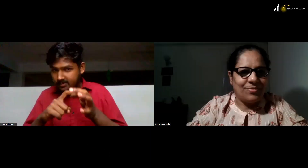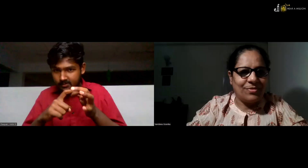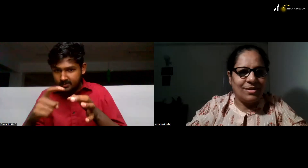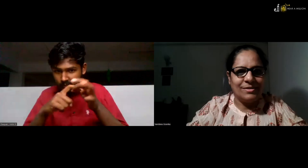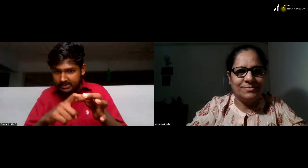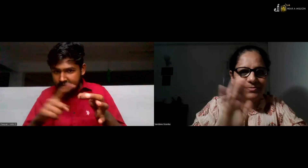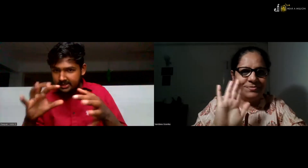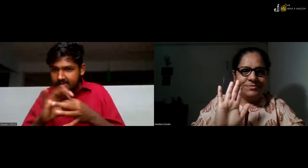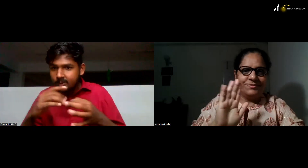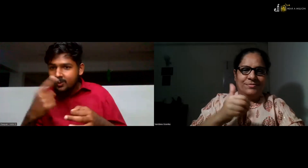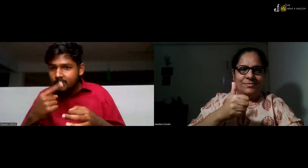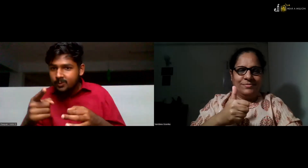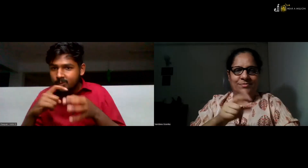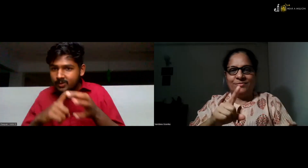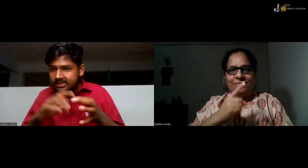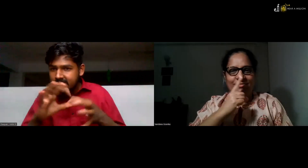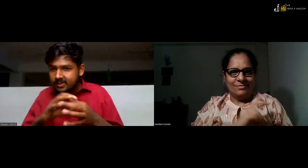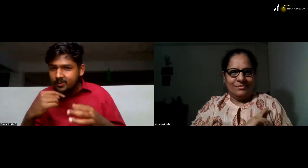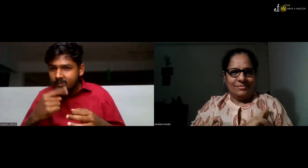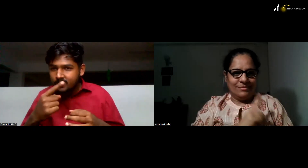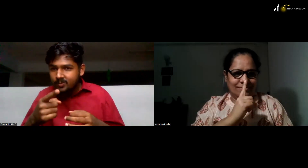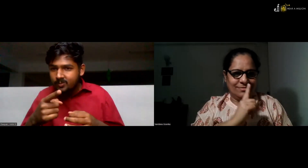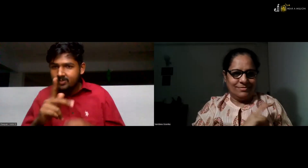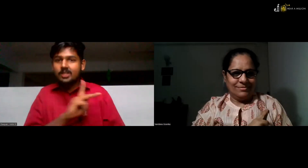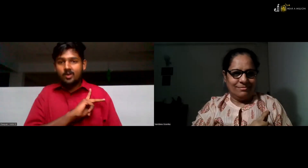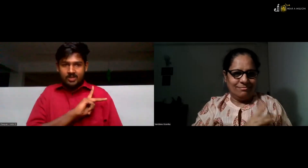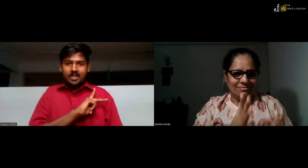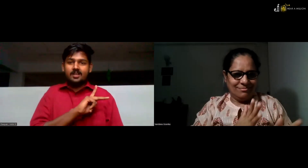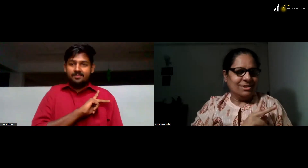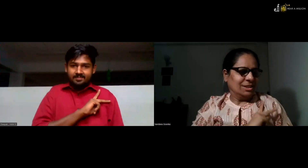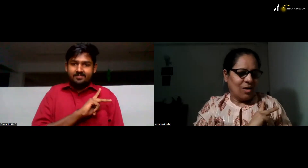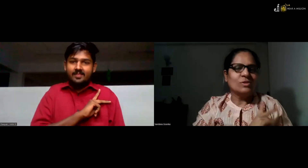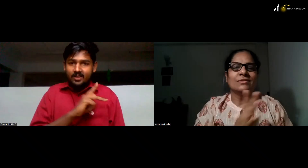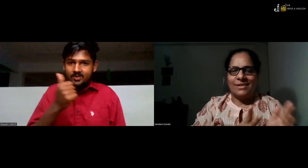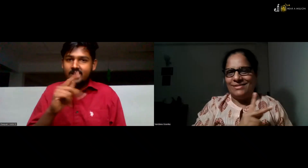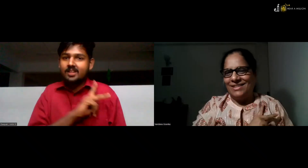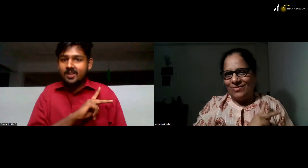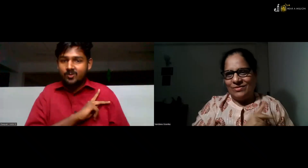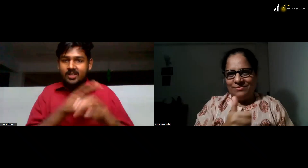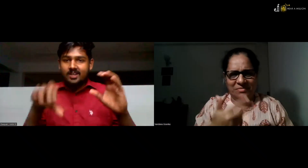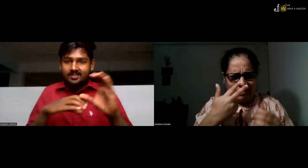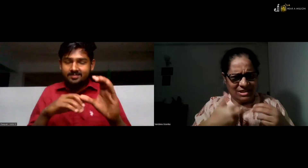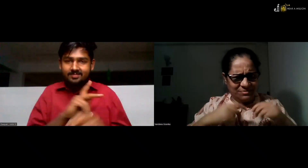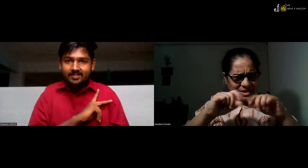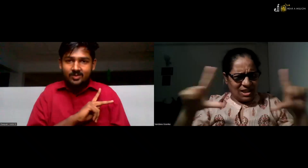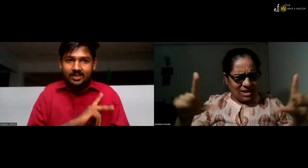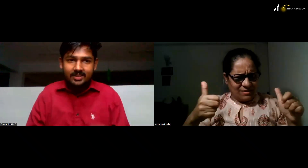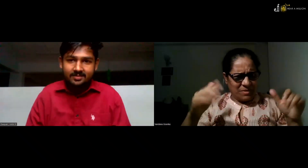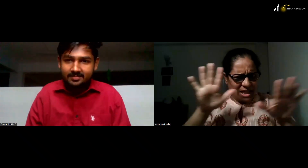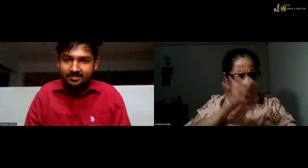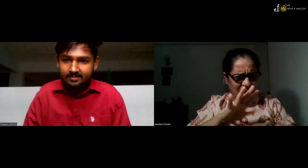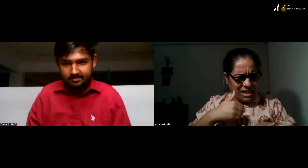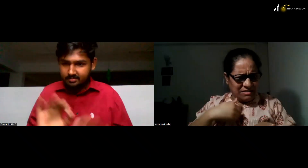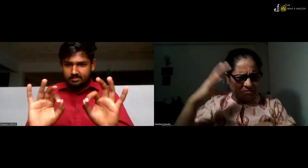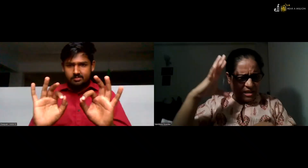Hello. So you would like to ask Dipesh? To whom? Karuna. I would like to ask Karuna. Can